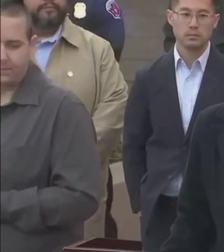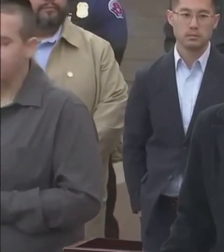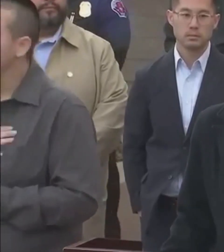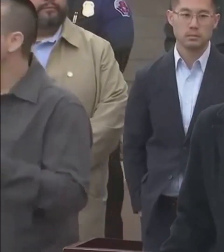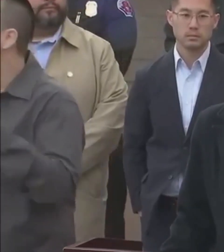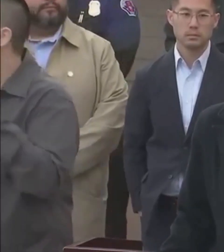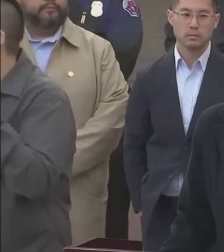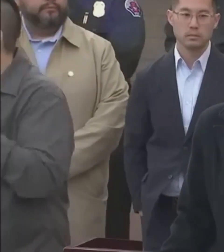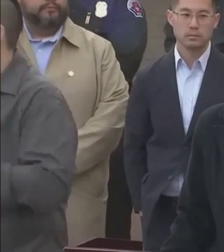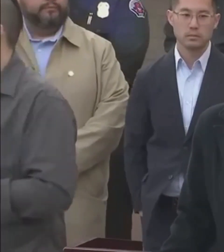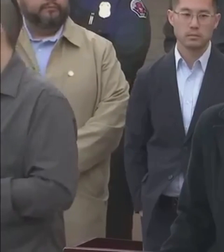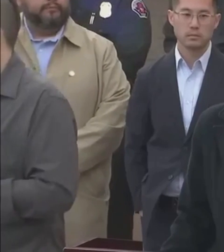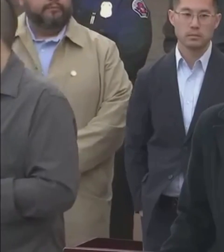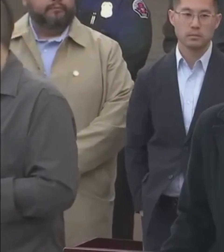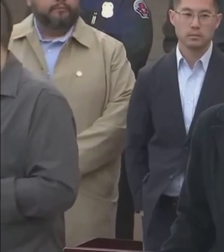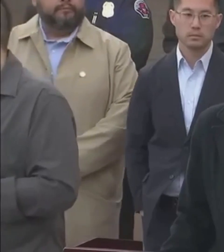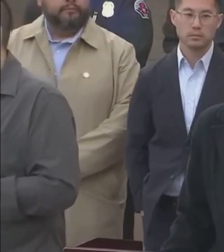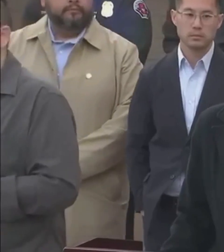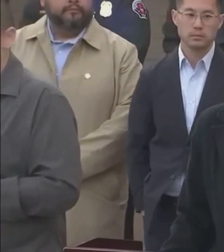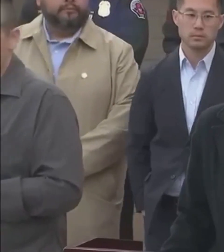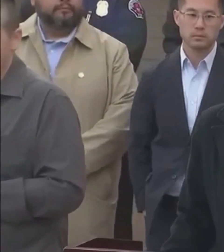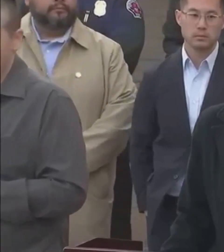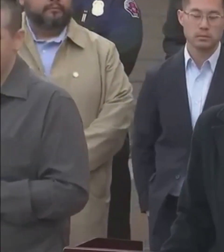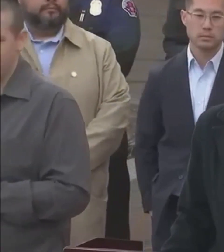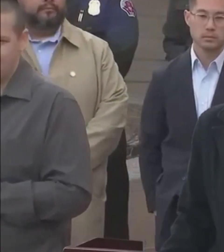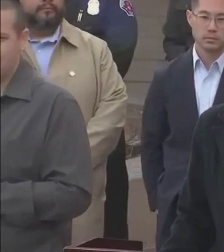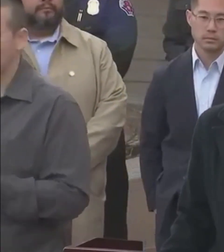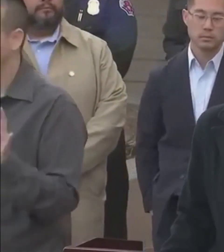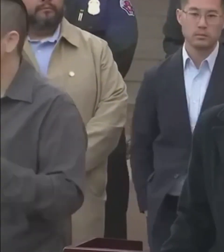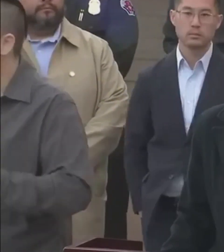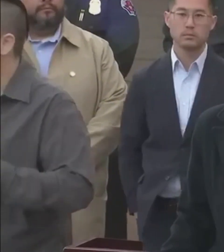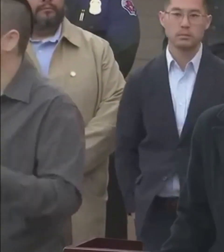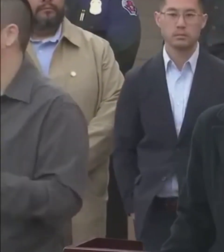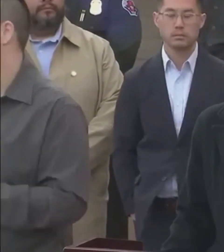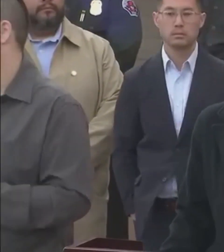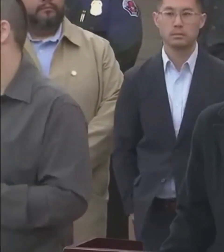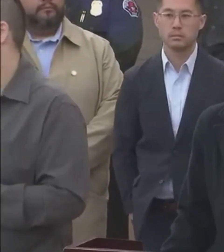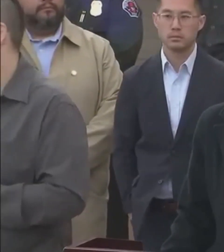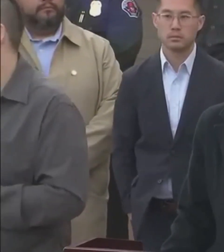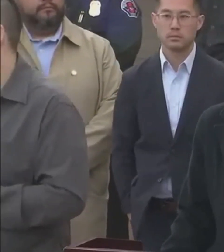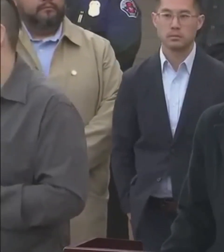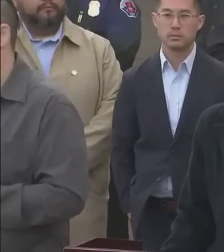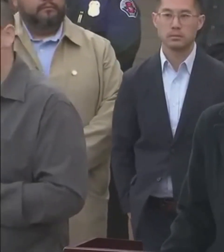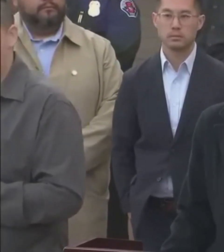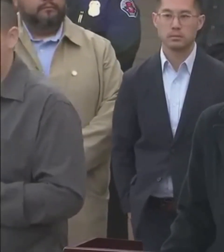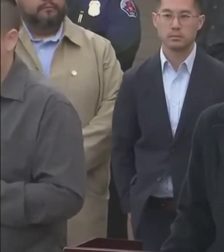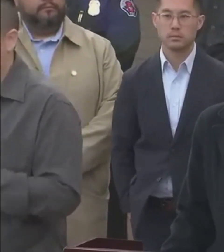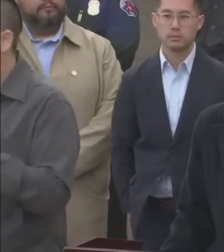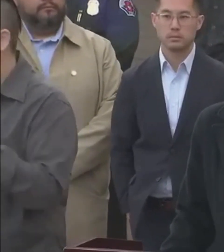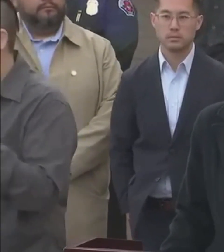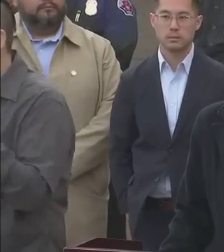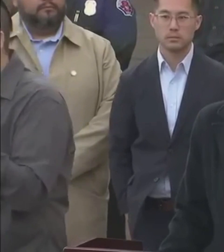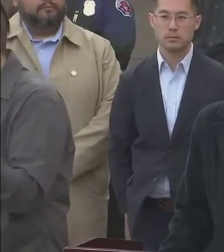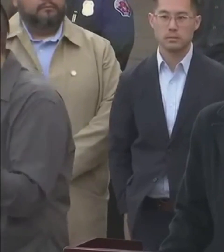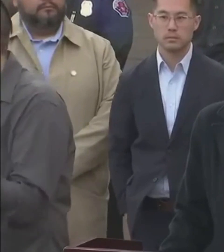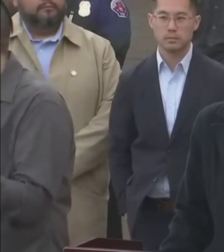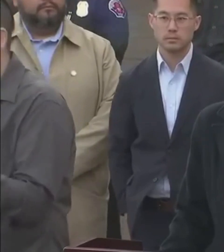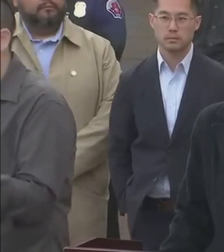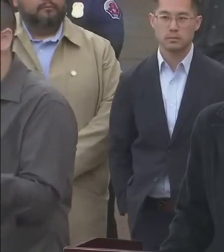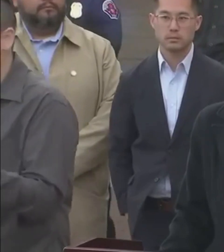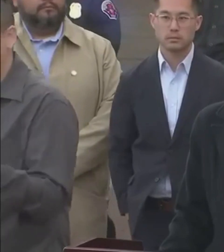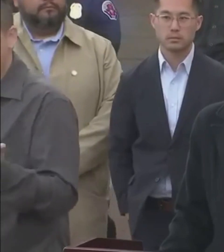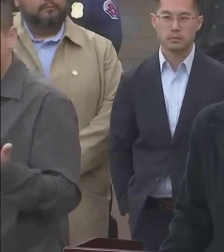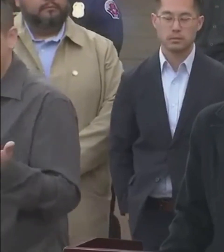Representative Adam Schiff, D. Burbank, 10 dead in Monterey Park. I'm nauseated. A horrendous illustration of